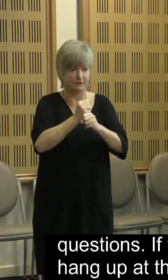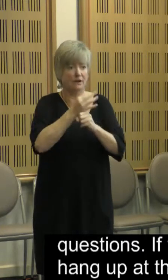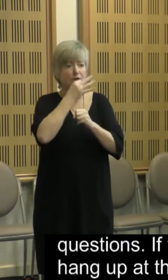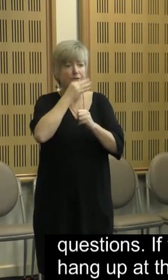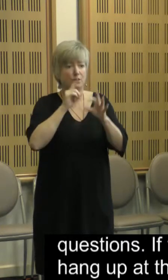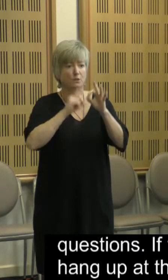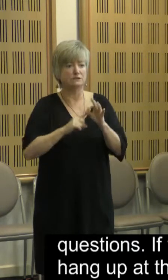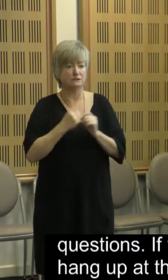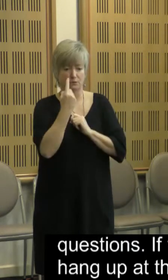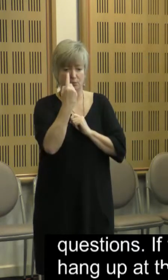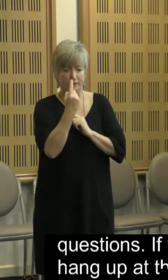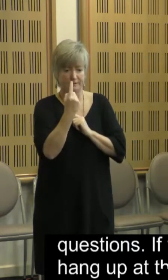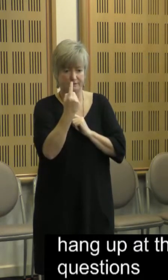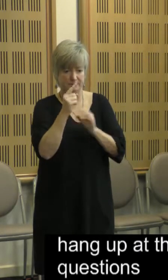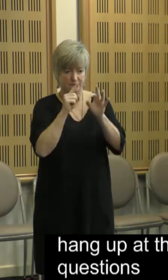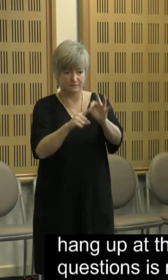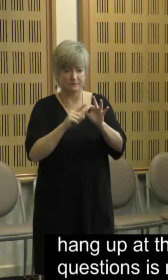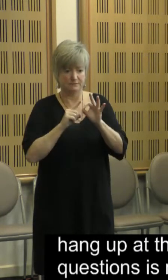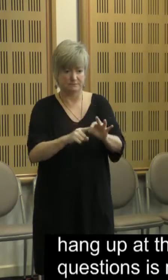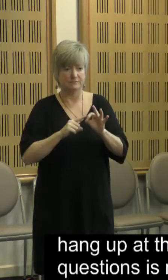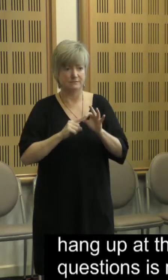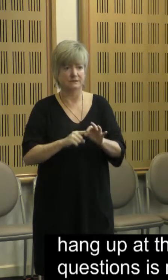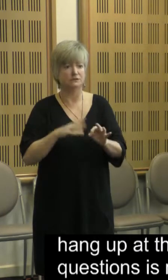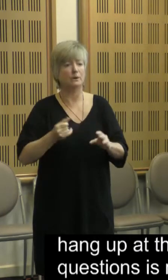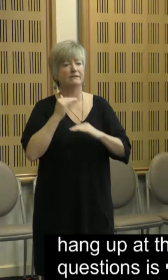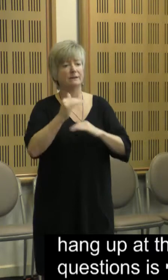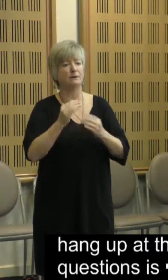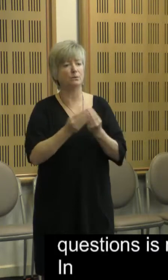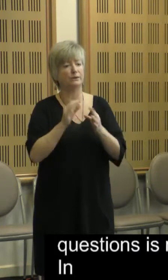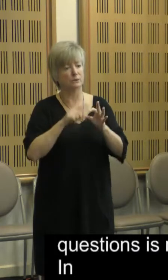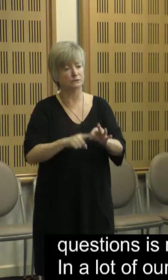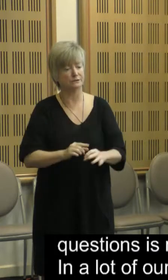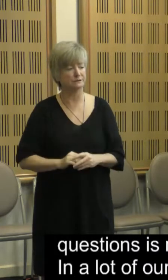single item questions. So there are limitations to that, and I'll talk about that soon.